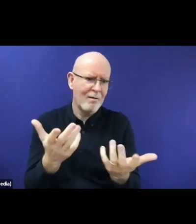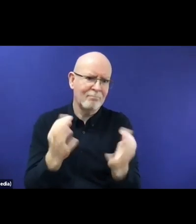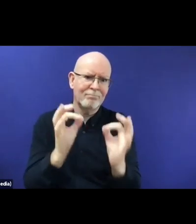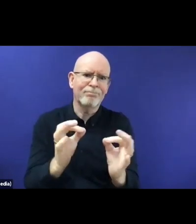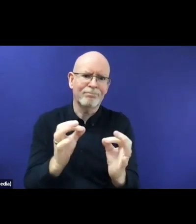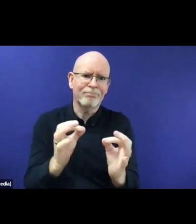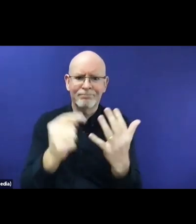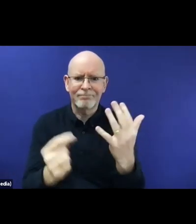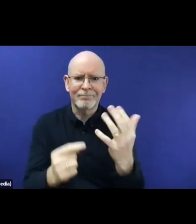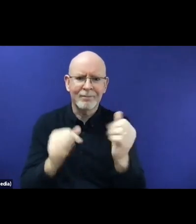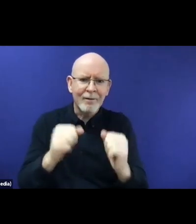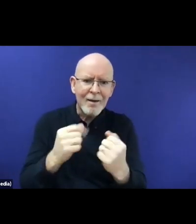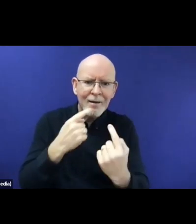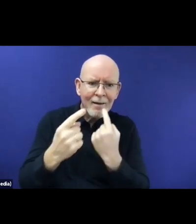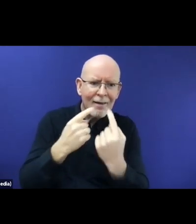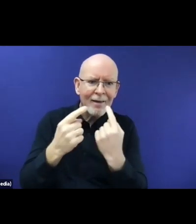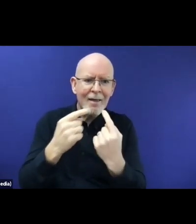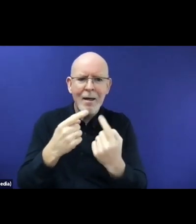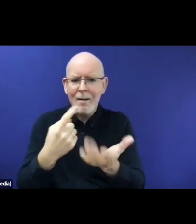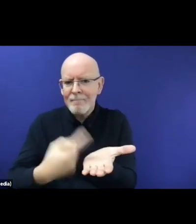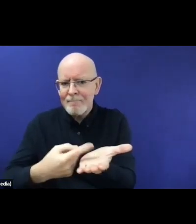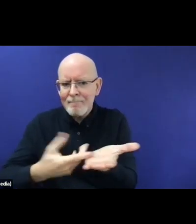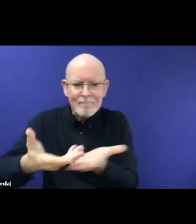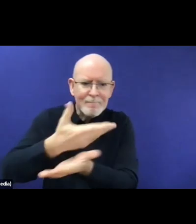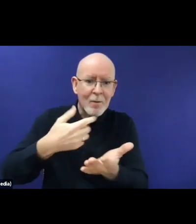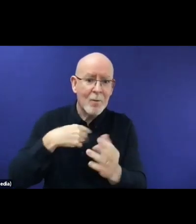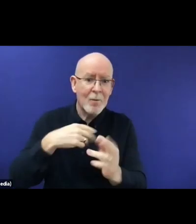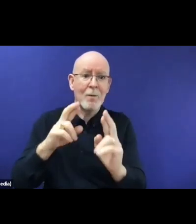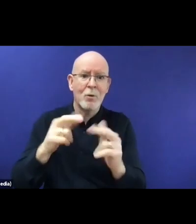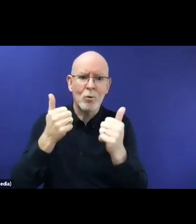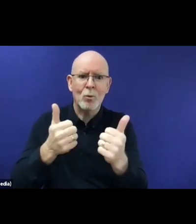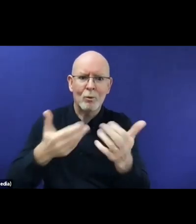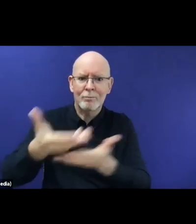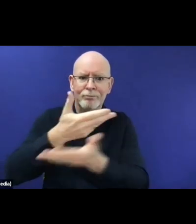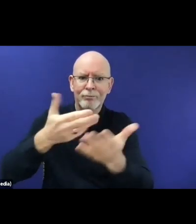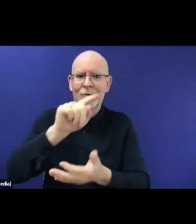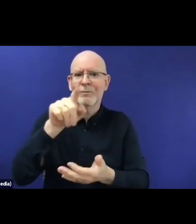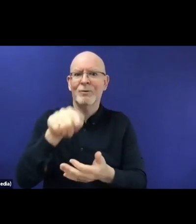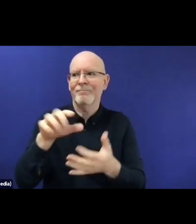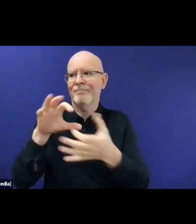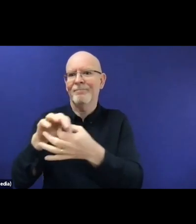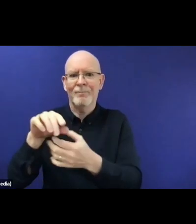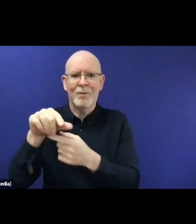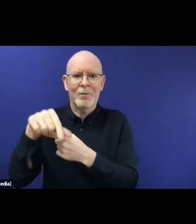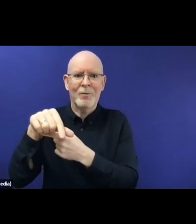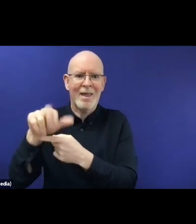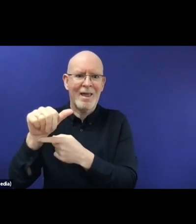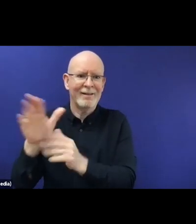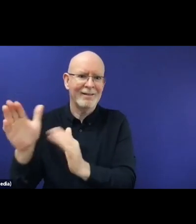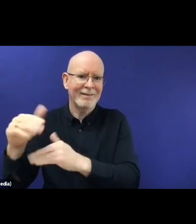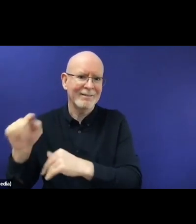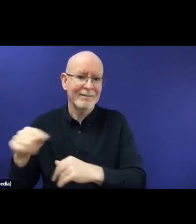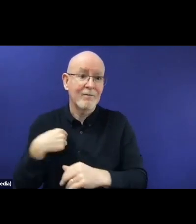is mandated to provide international protection and durable solution to the problems of refugees. And international protection